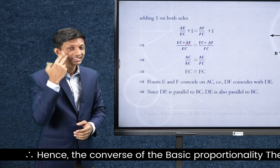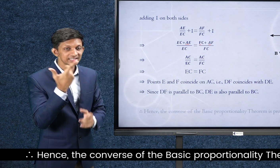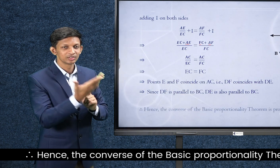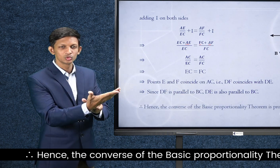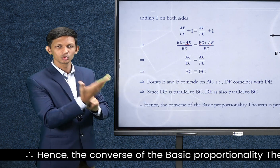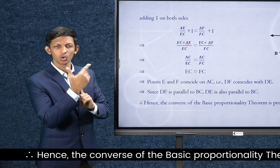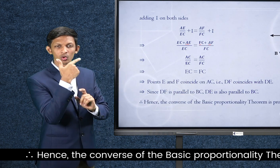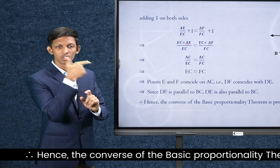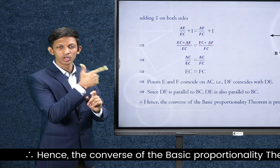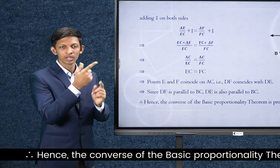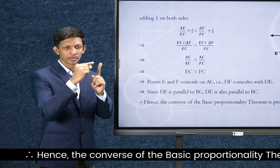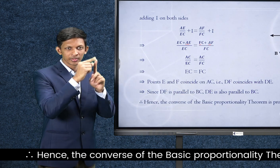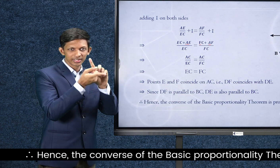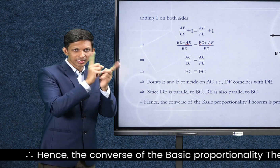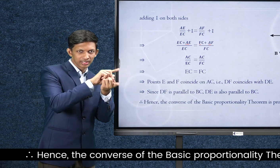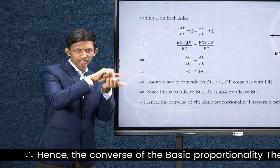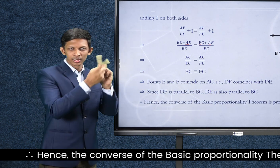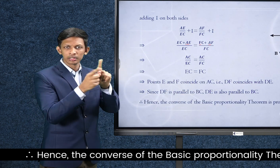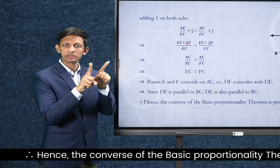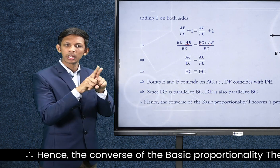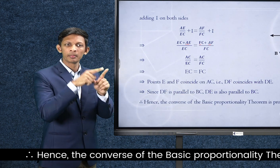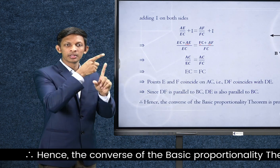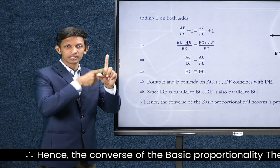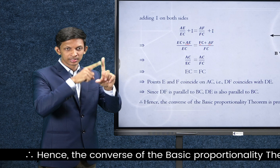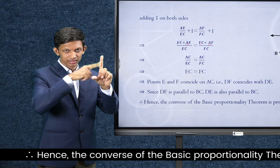Hence, the converse of the basic proportionality theorem is proved.